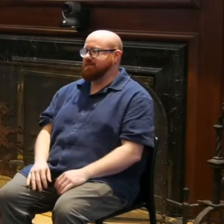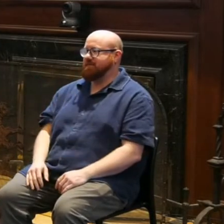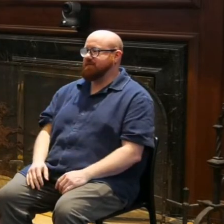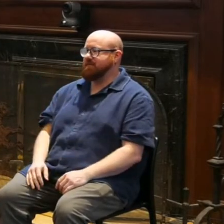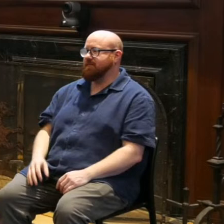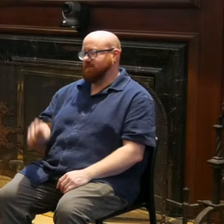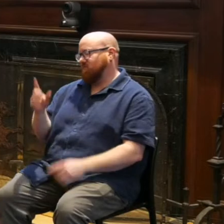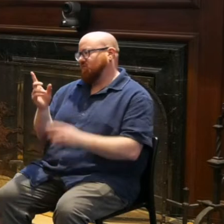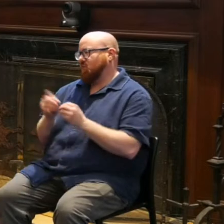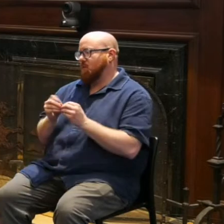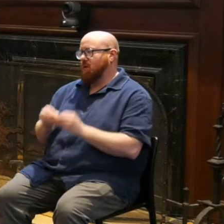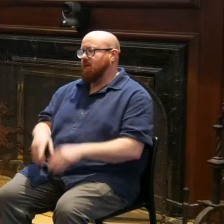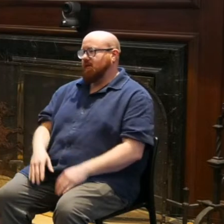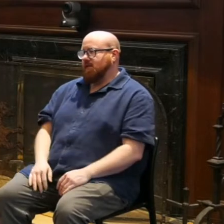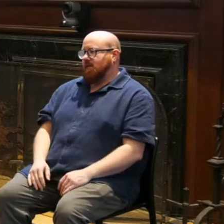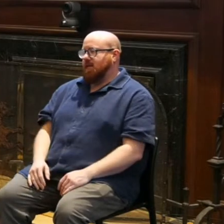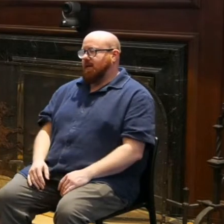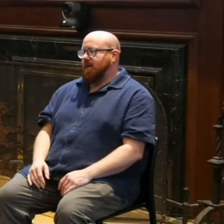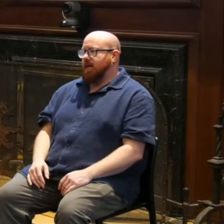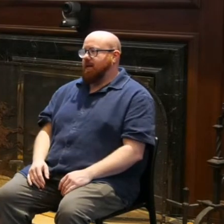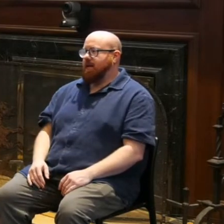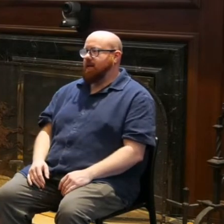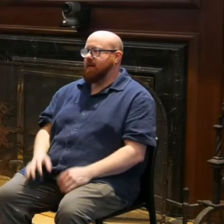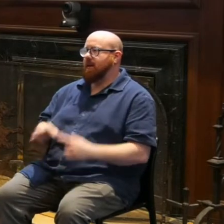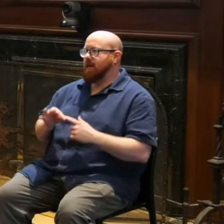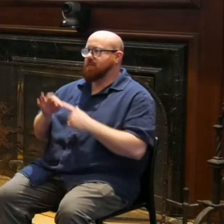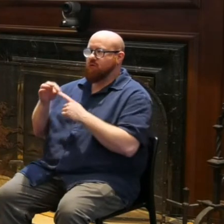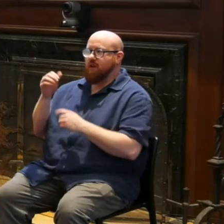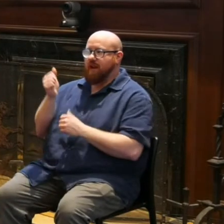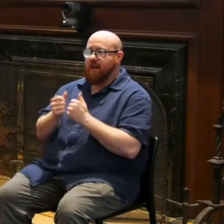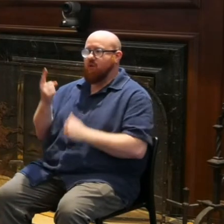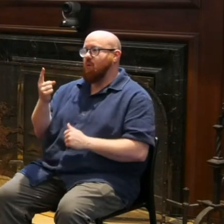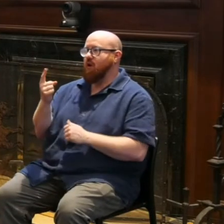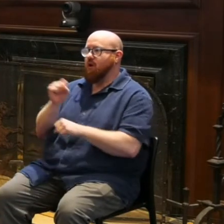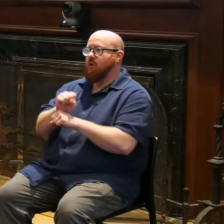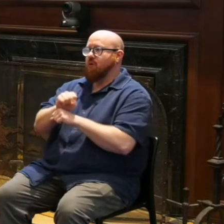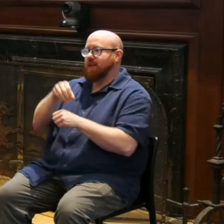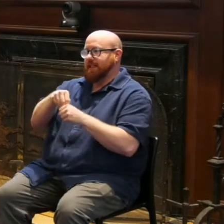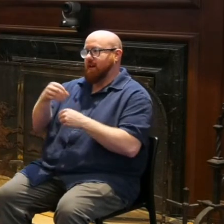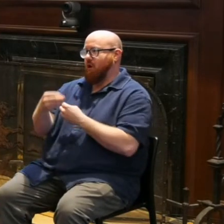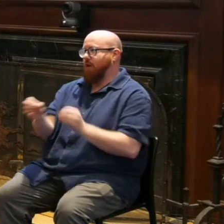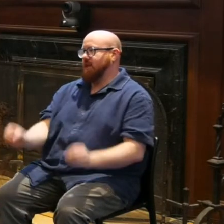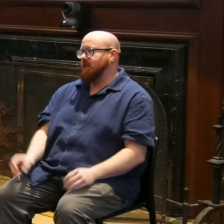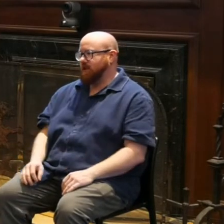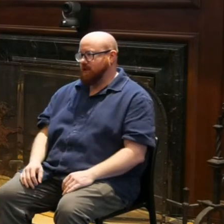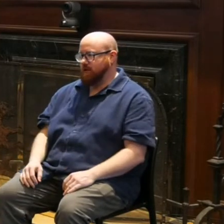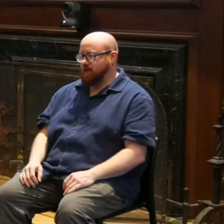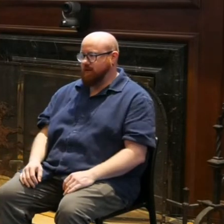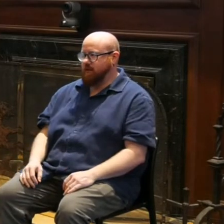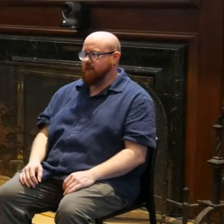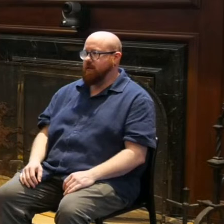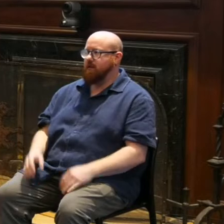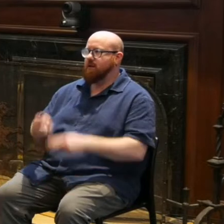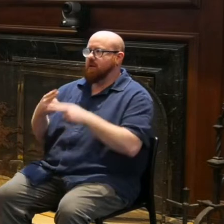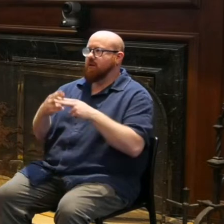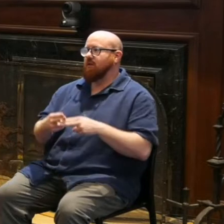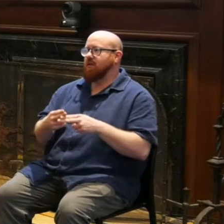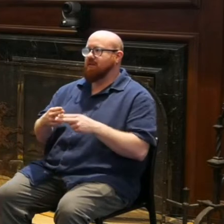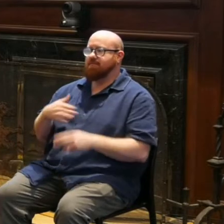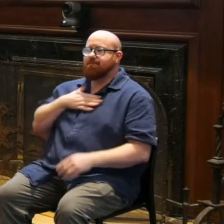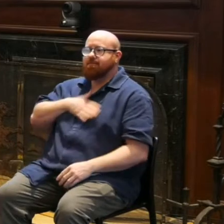I've got one more, especially for anyone here who works in an office. It's called Please